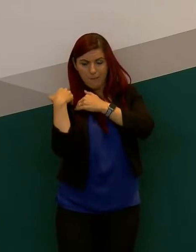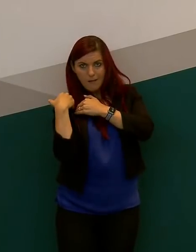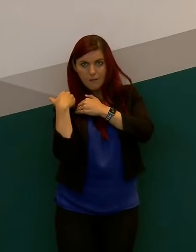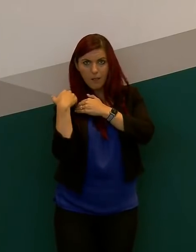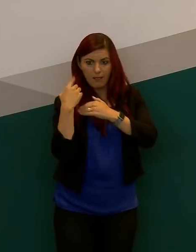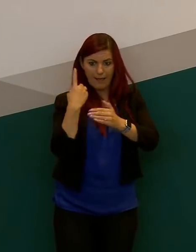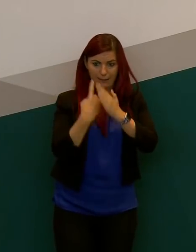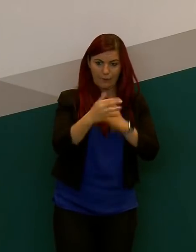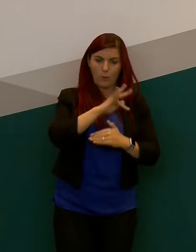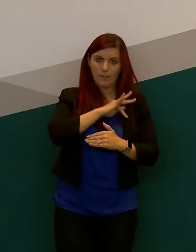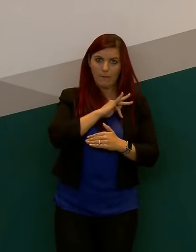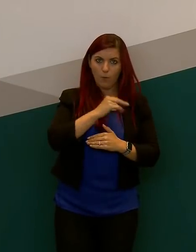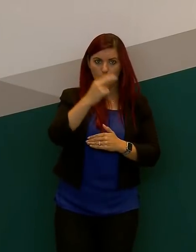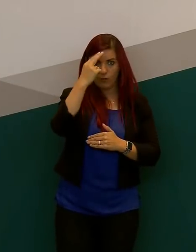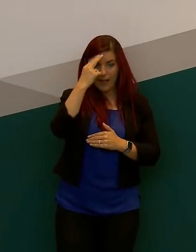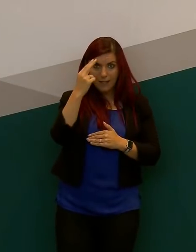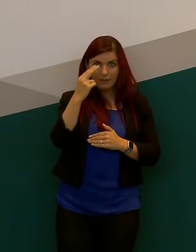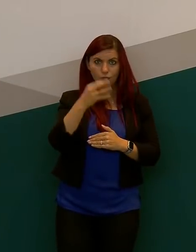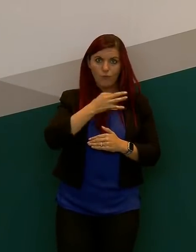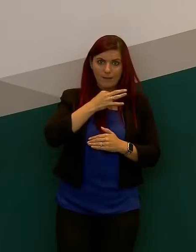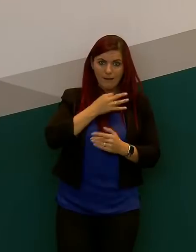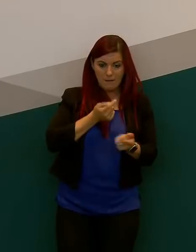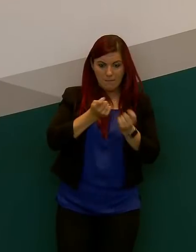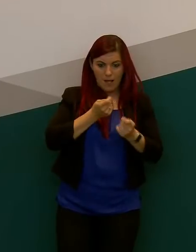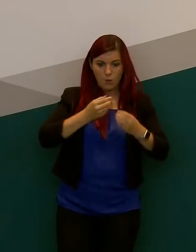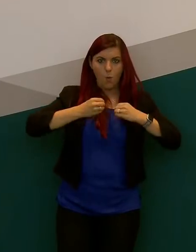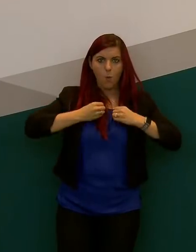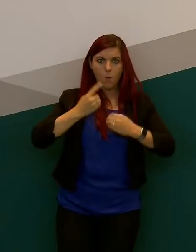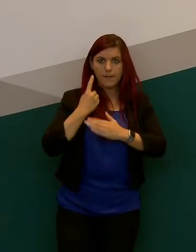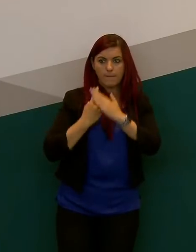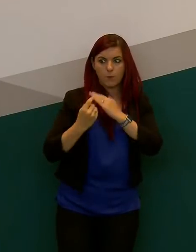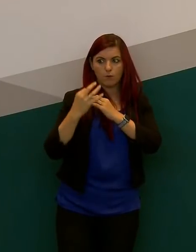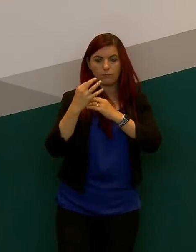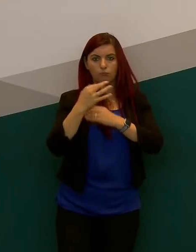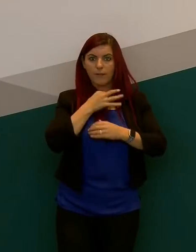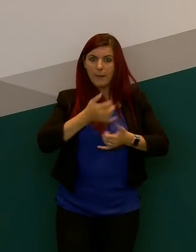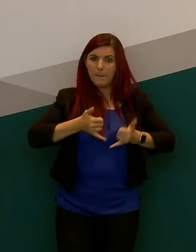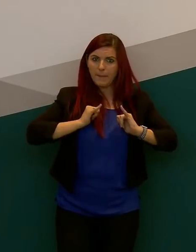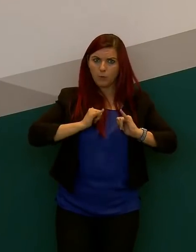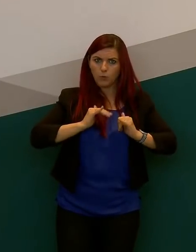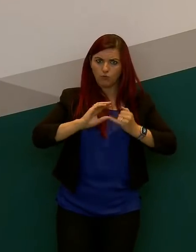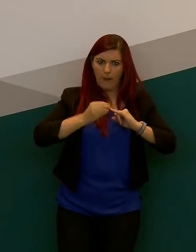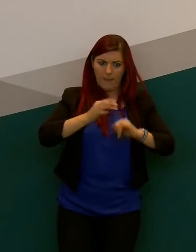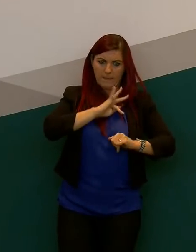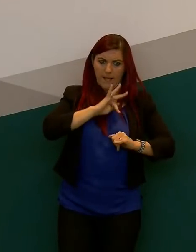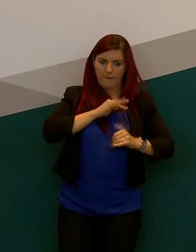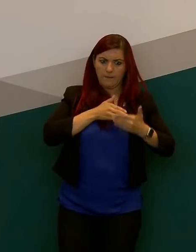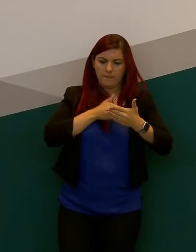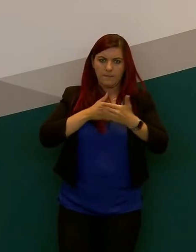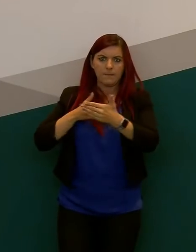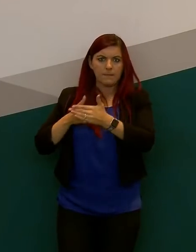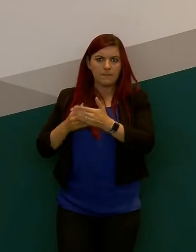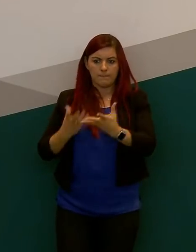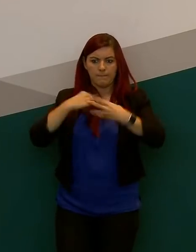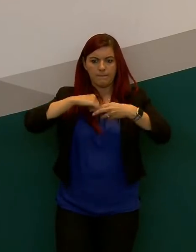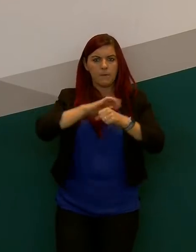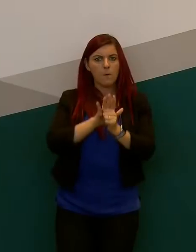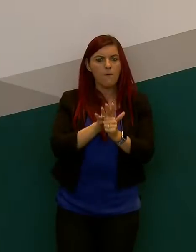individuals who understand the nature of risk and how to manage their own individual risks and take actions to prevent infection. I